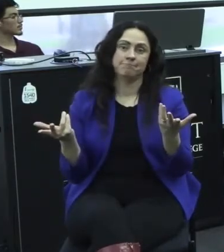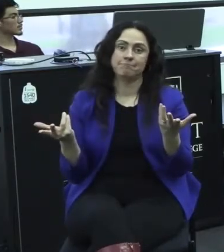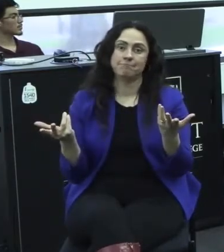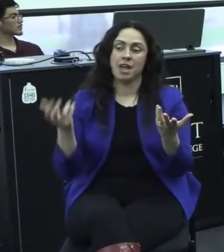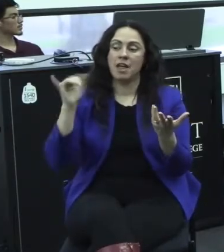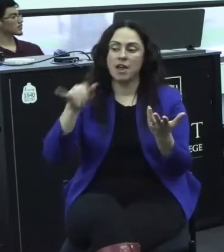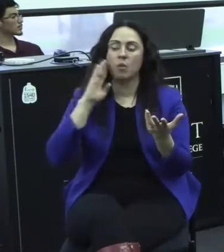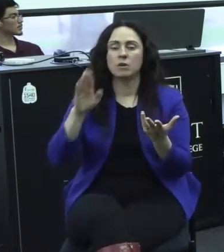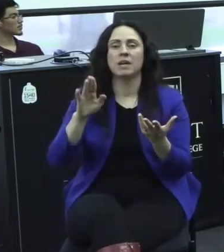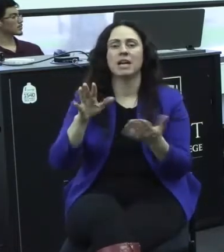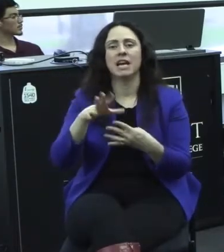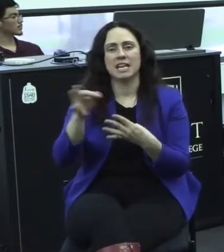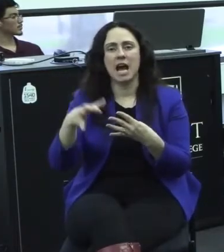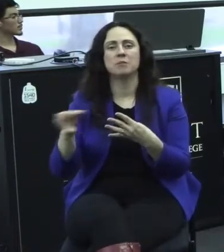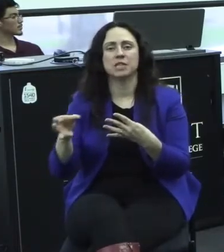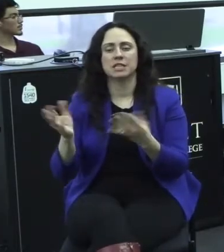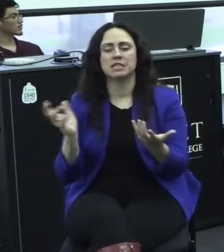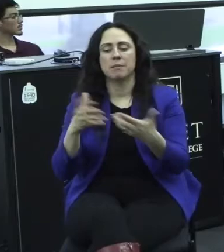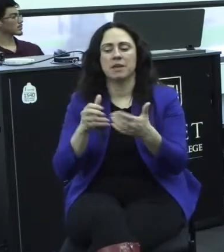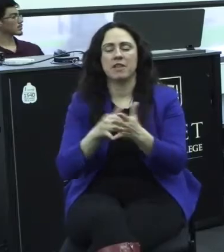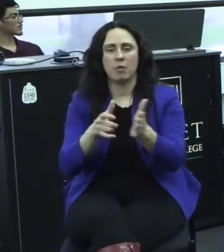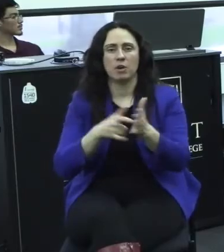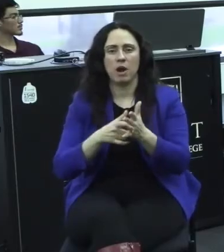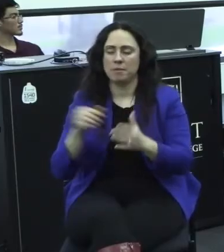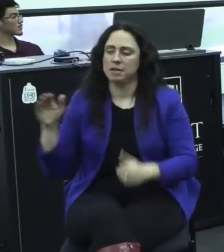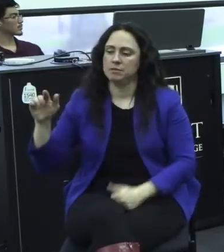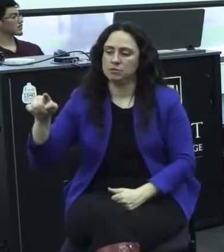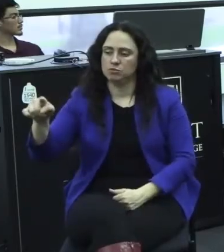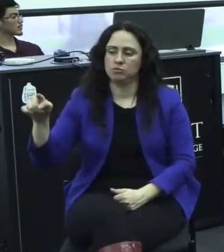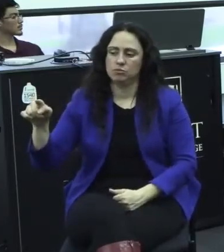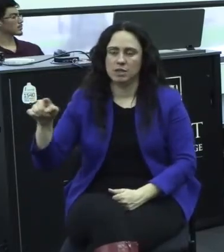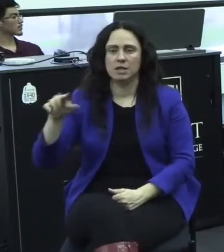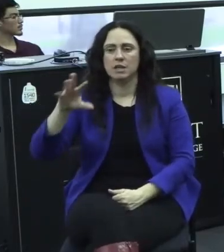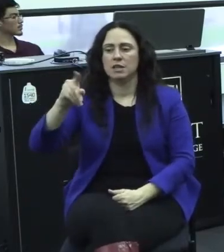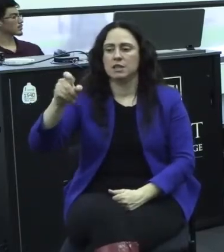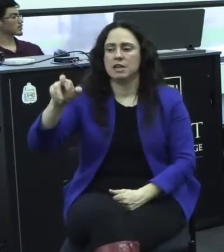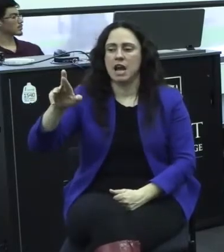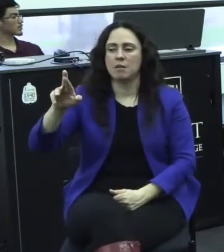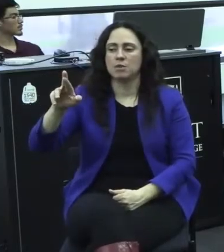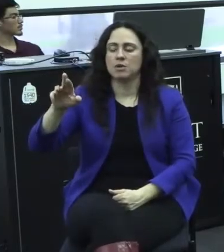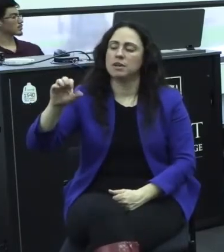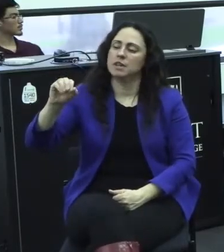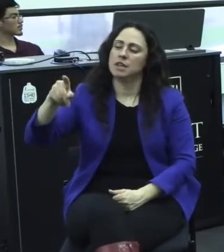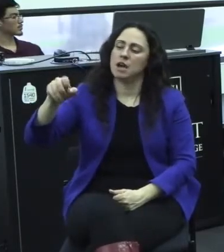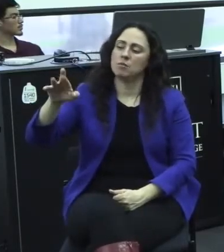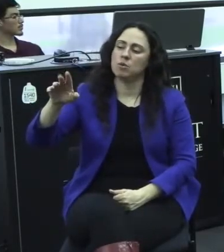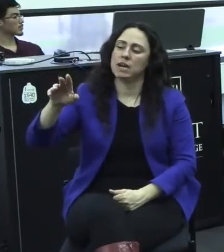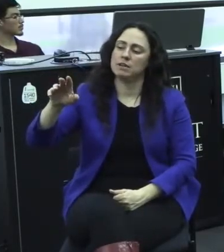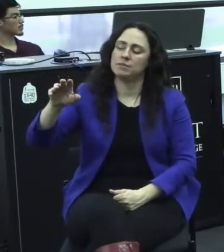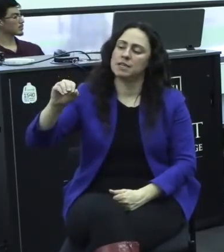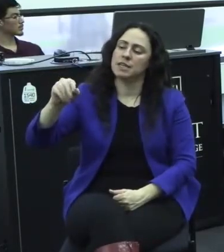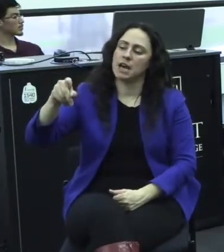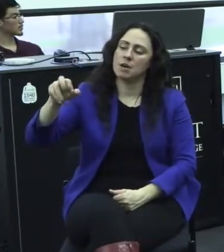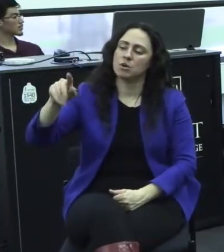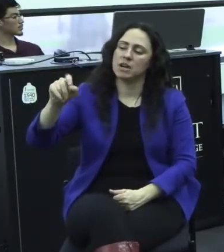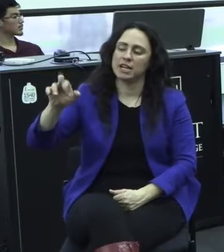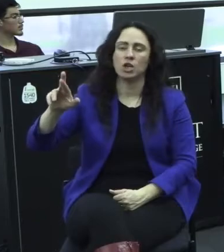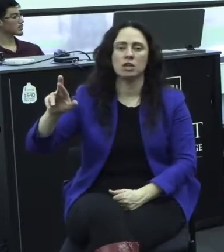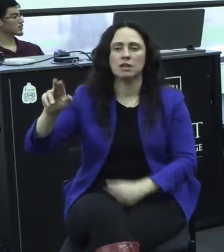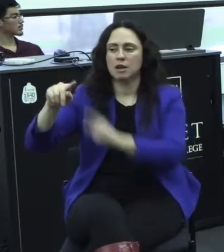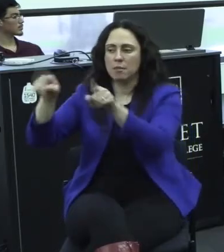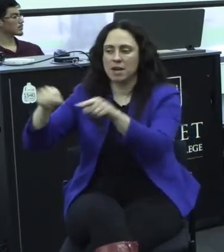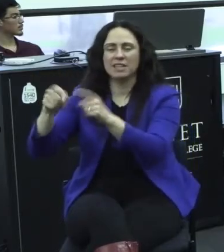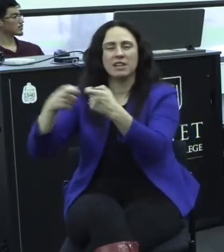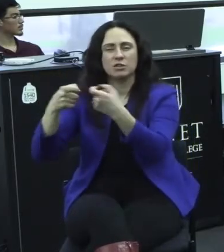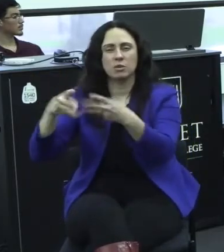this would be an option in order to meet that that standard, which is to have an operator, so mechanical, electric way that opens the